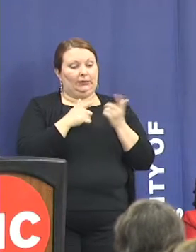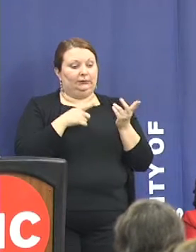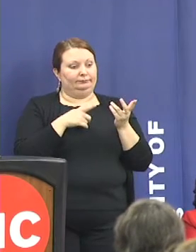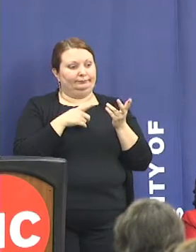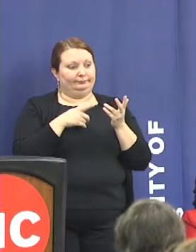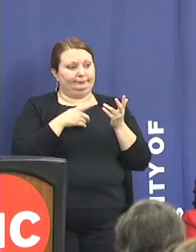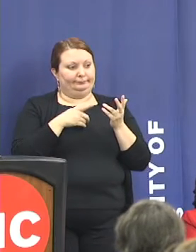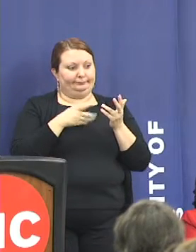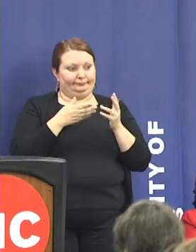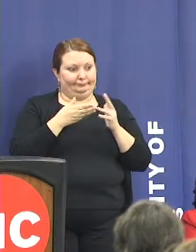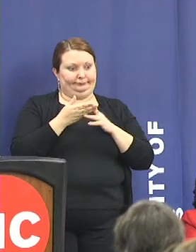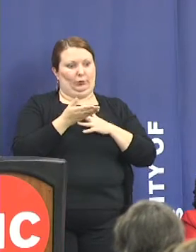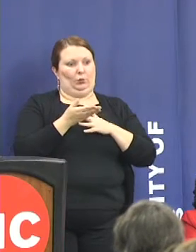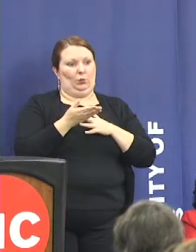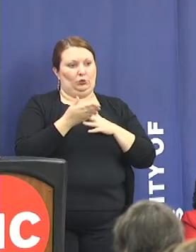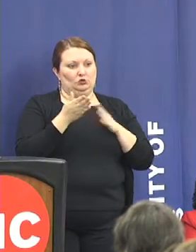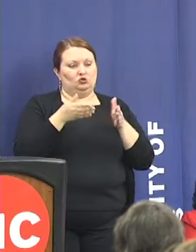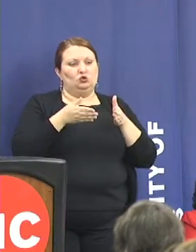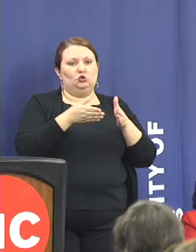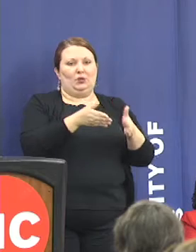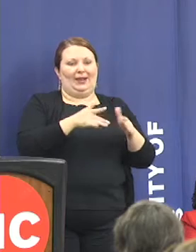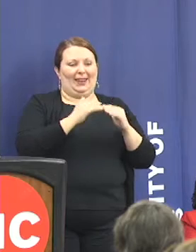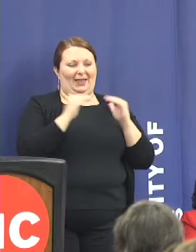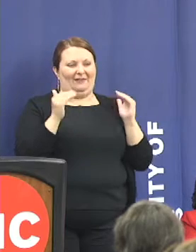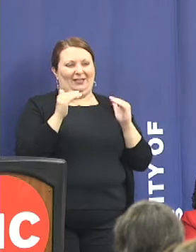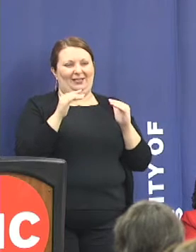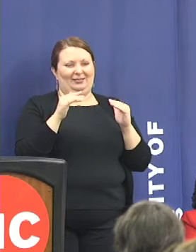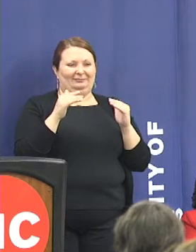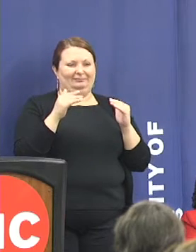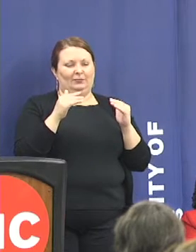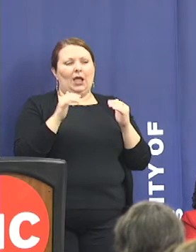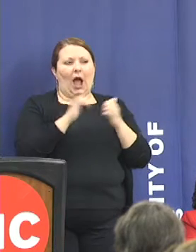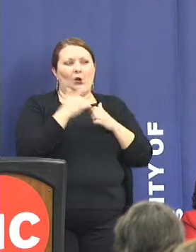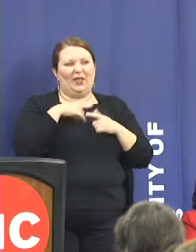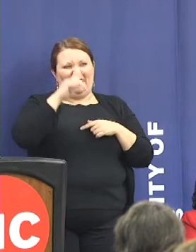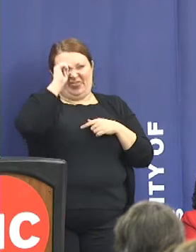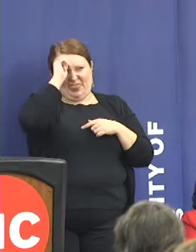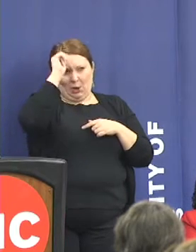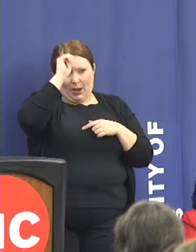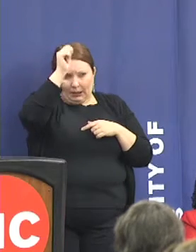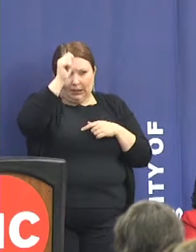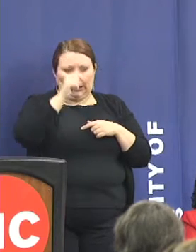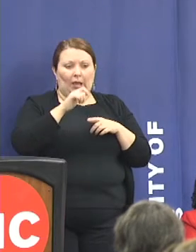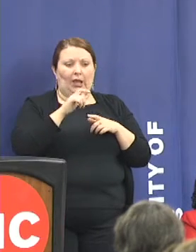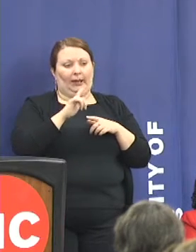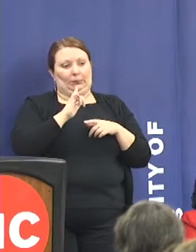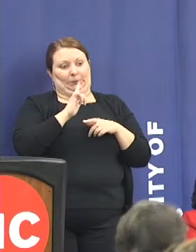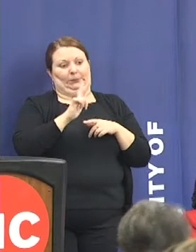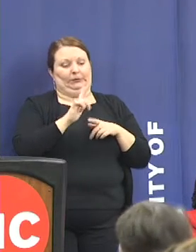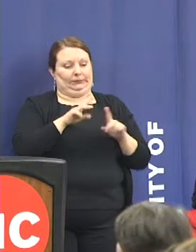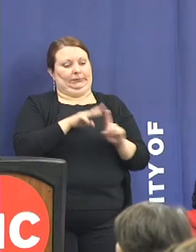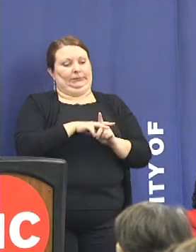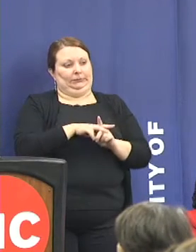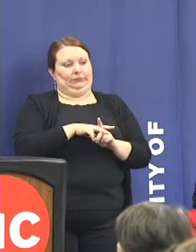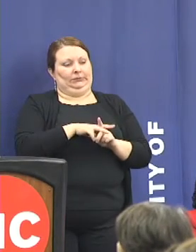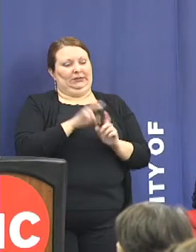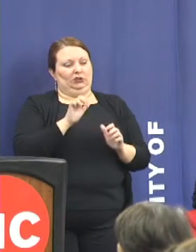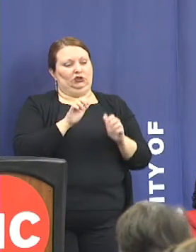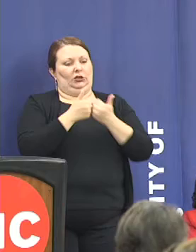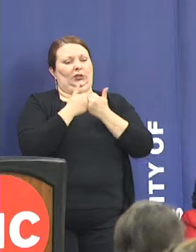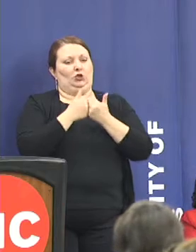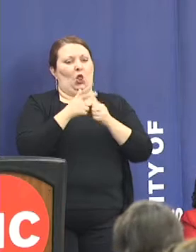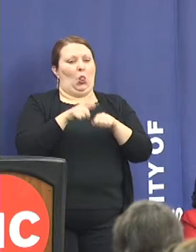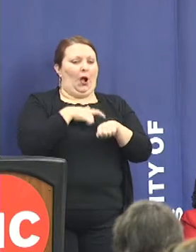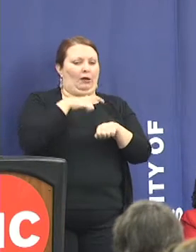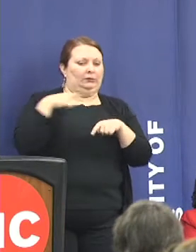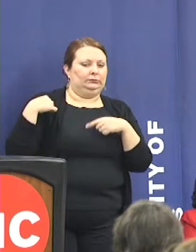out in street level dynamics, how might we theoretically and practically contest also long-standing